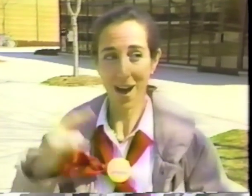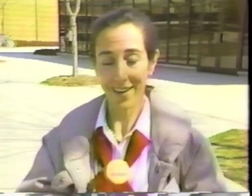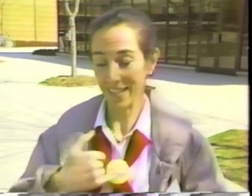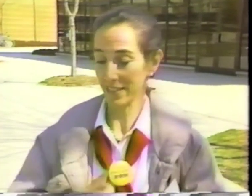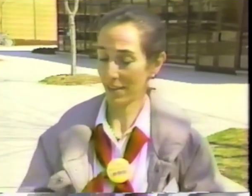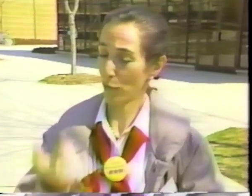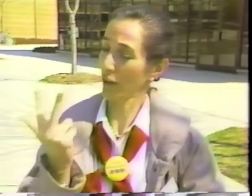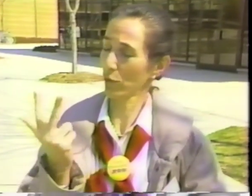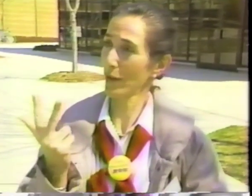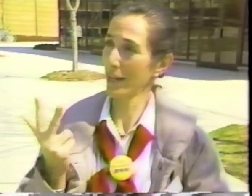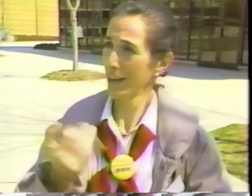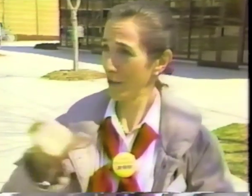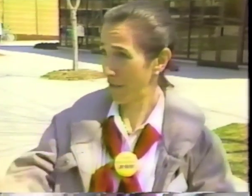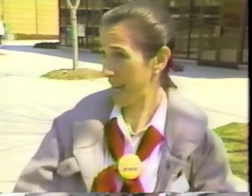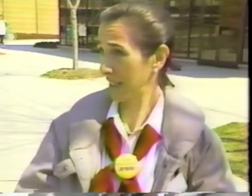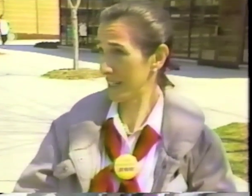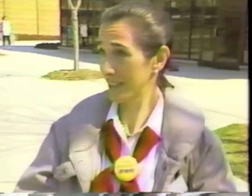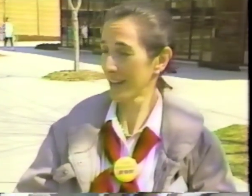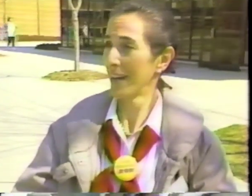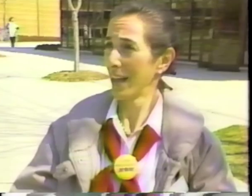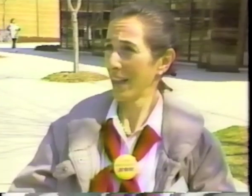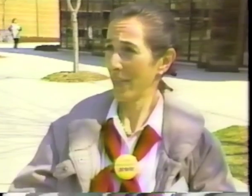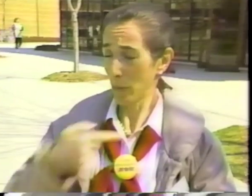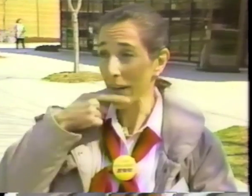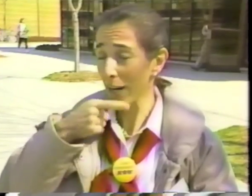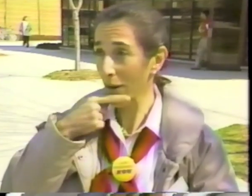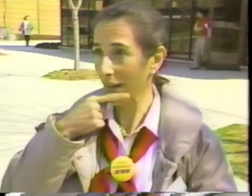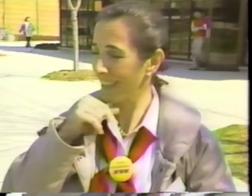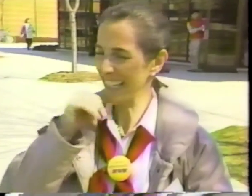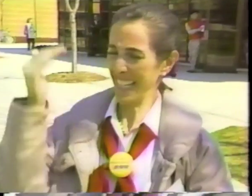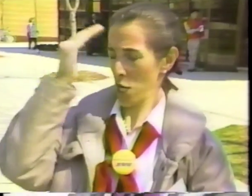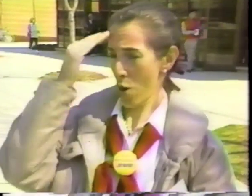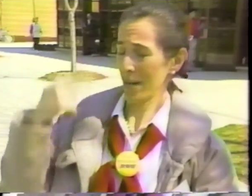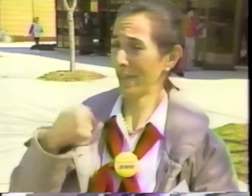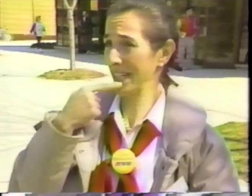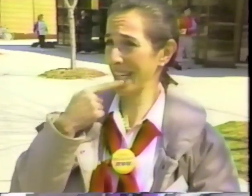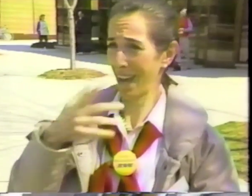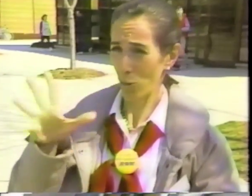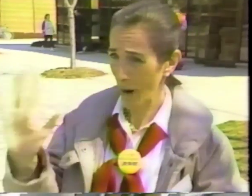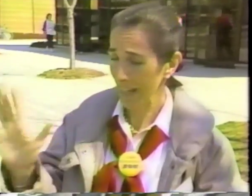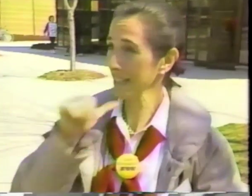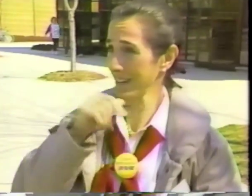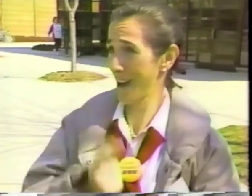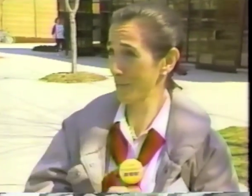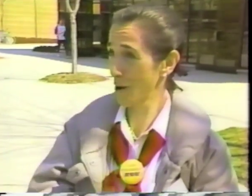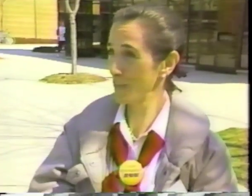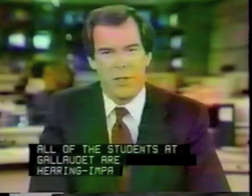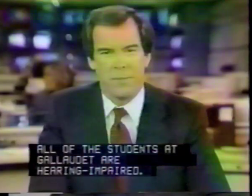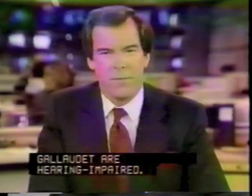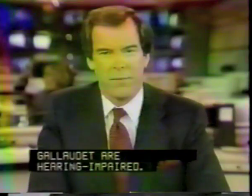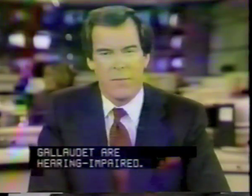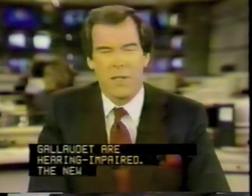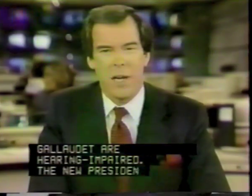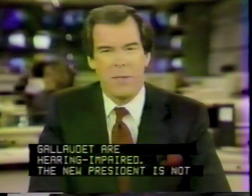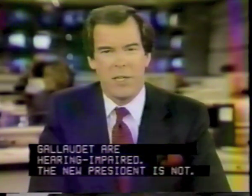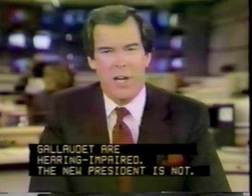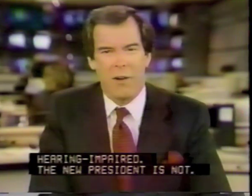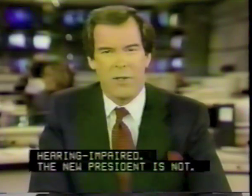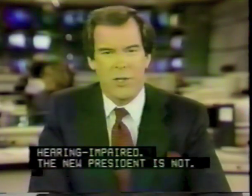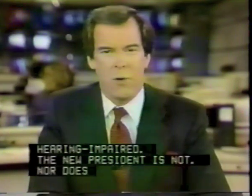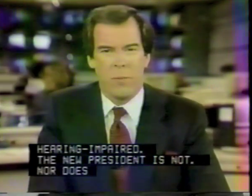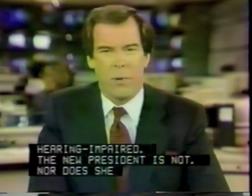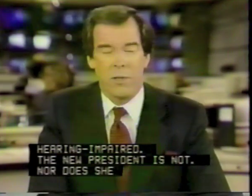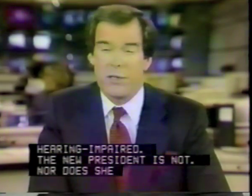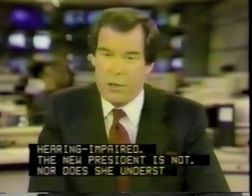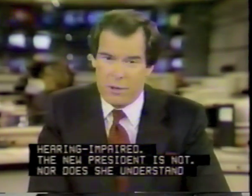What's ironic is that there were 3 finalists that we're hearing that didn't know enough to say, wait, it's not appropriate. As ABC's